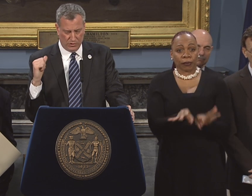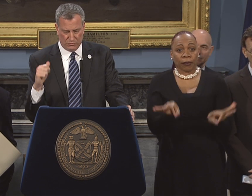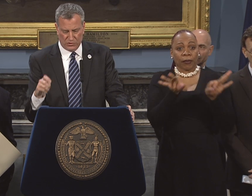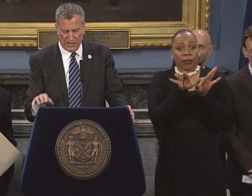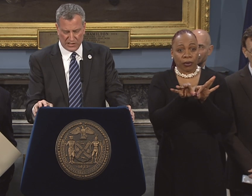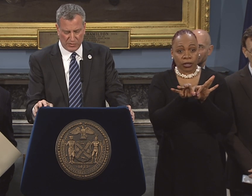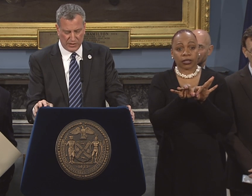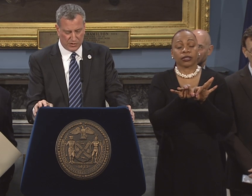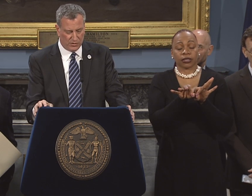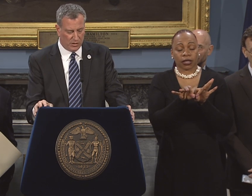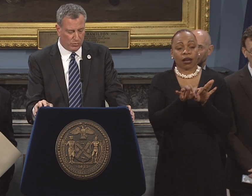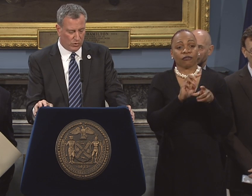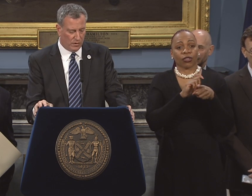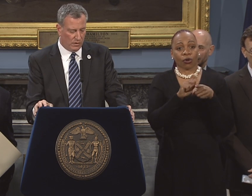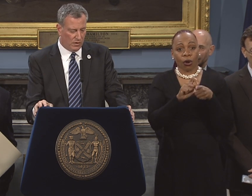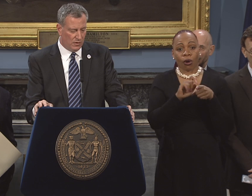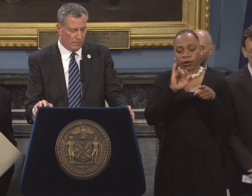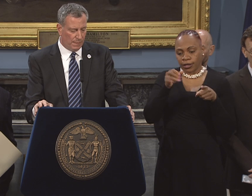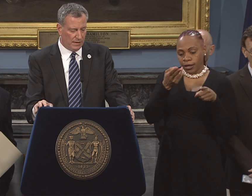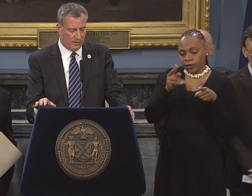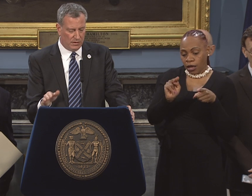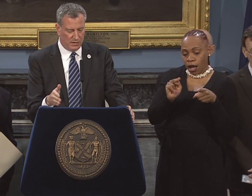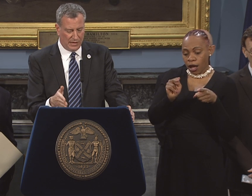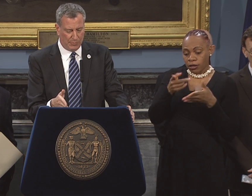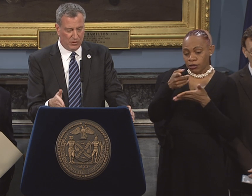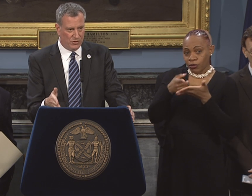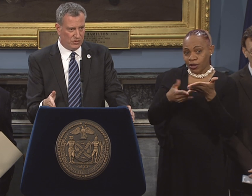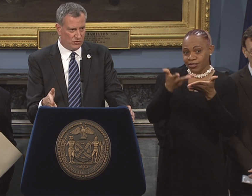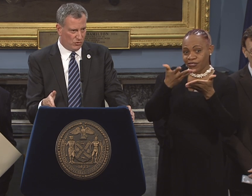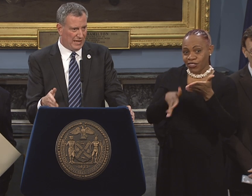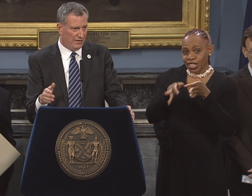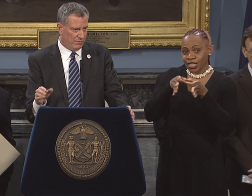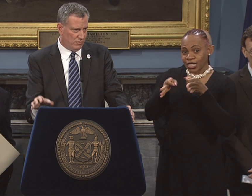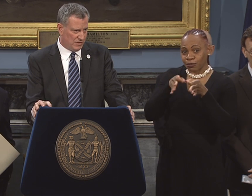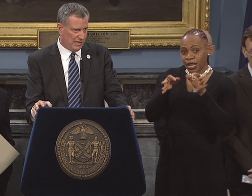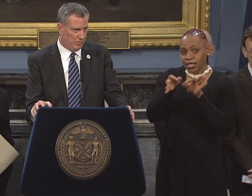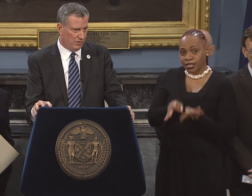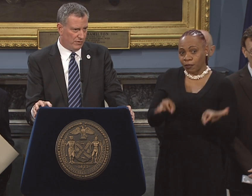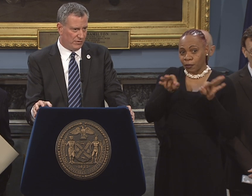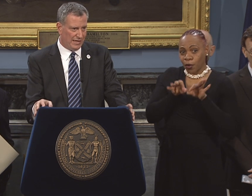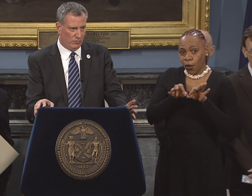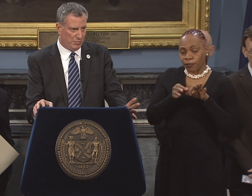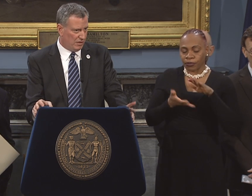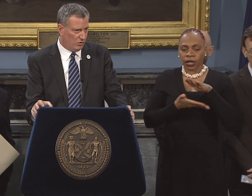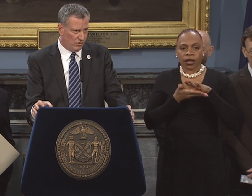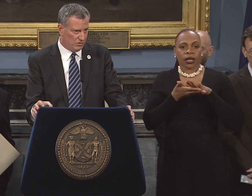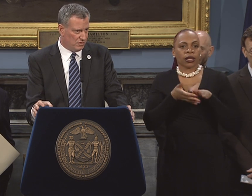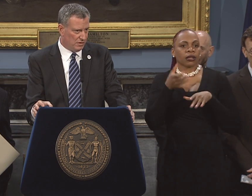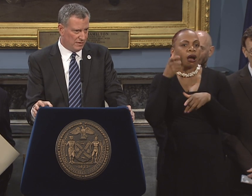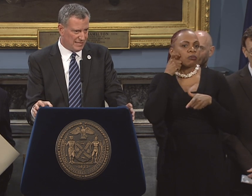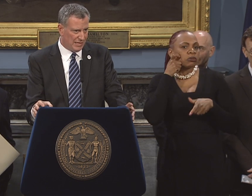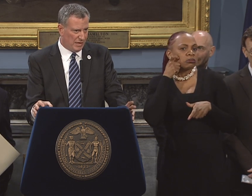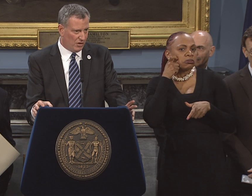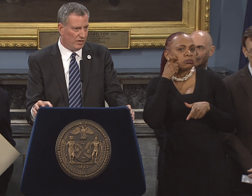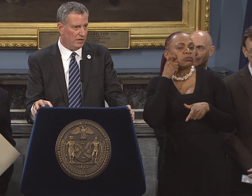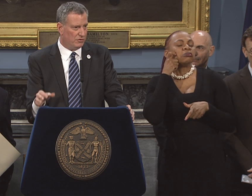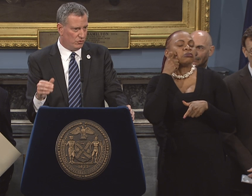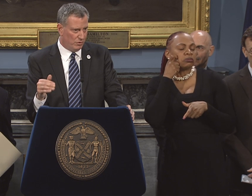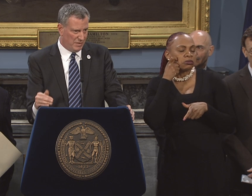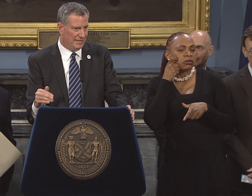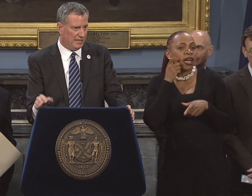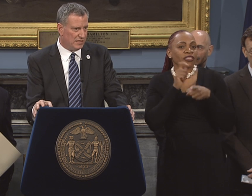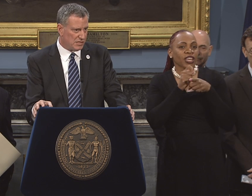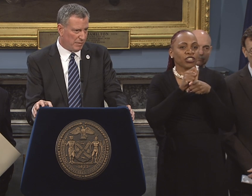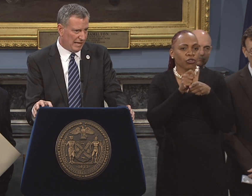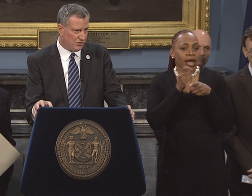differently. I think what John explained was very important. I think the operators are trained that, for example, if they're getting repeated calls in the same area,